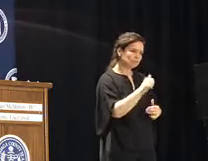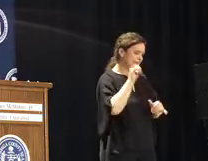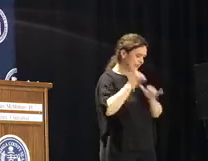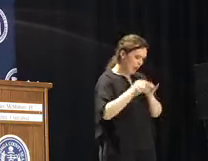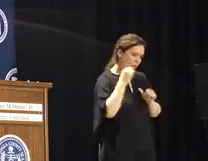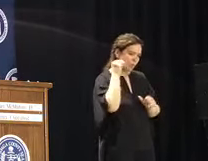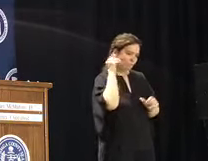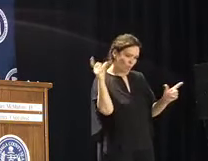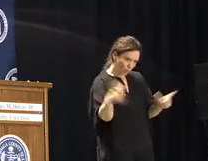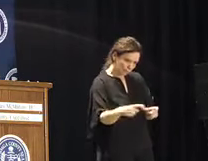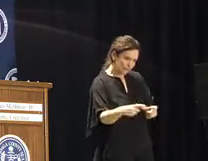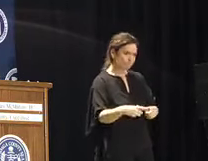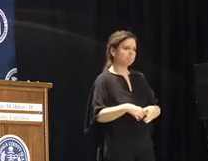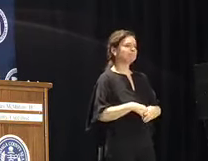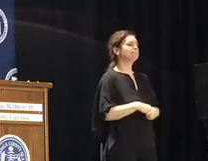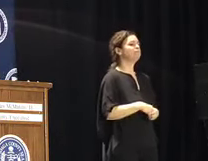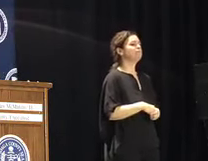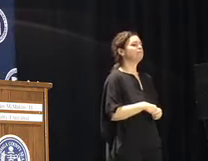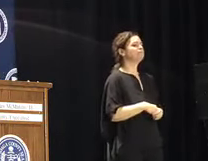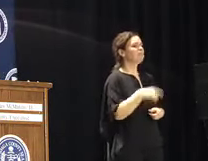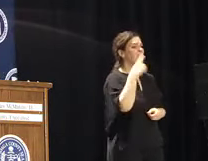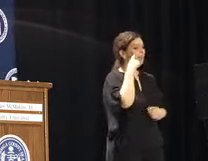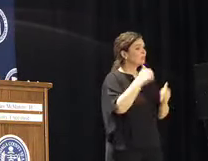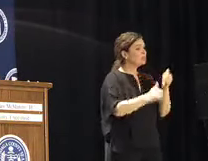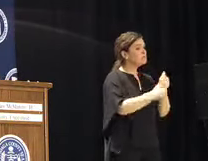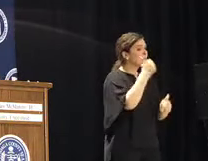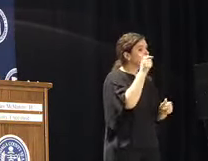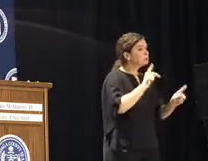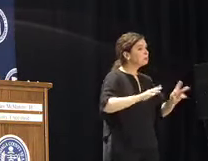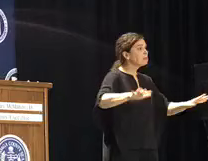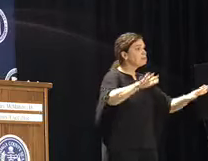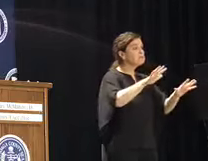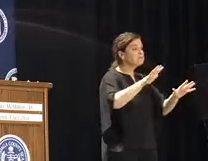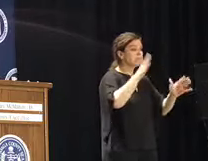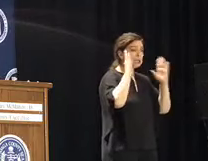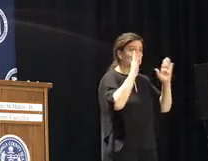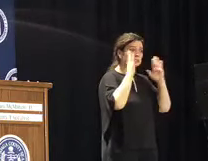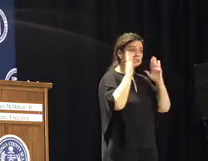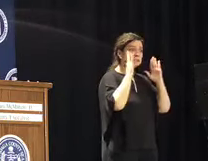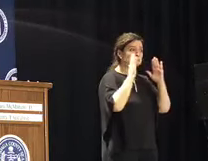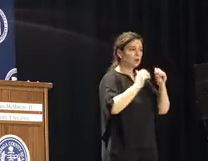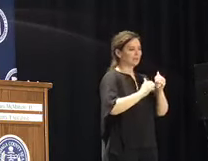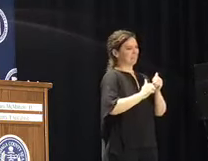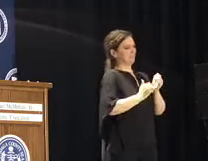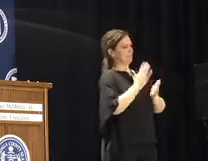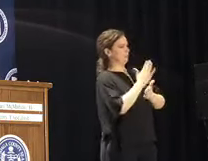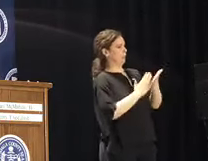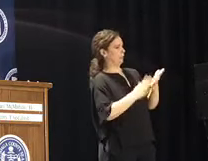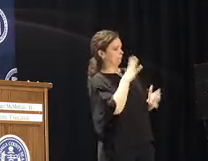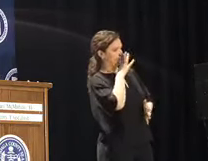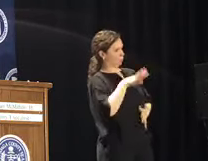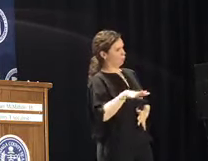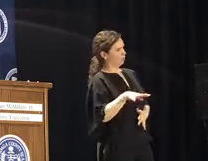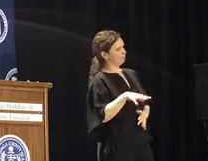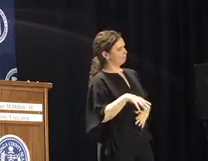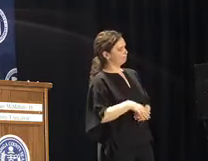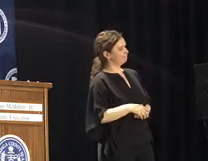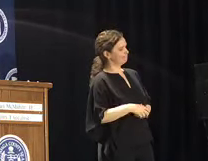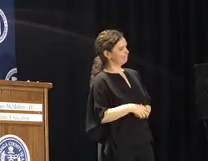people didn't. But now if you're an essential employee at an essential business, that rule is the golden